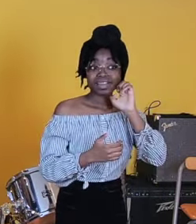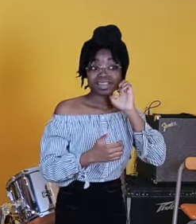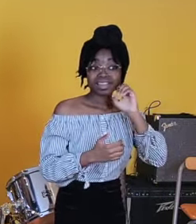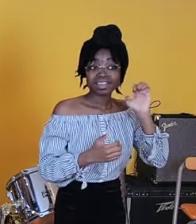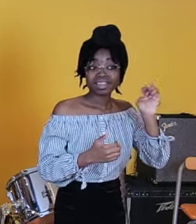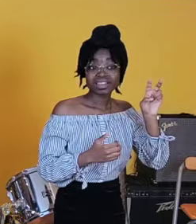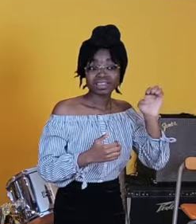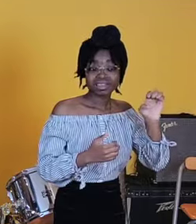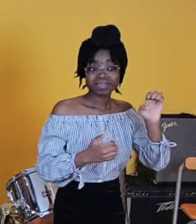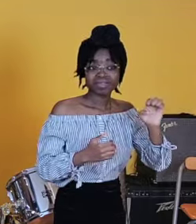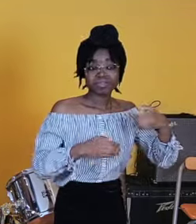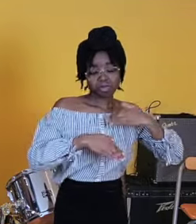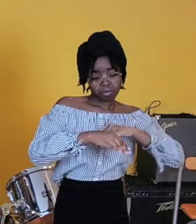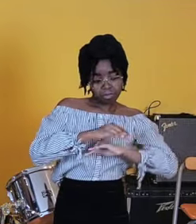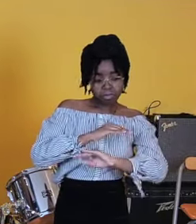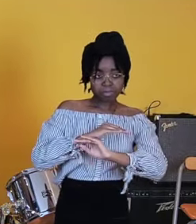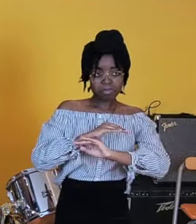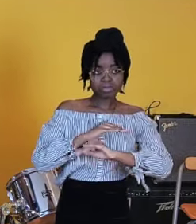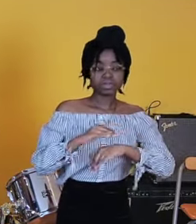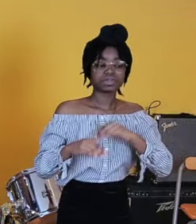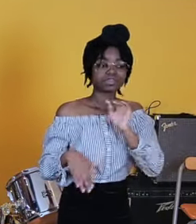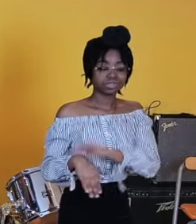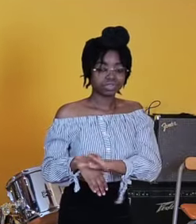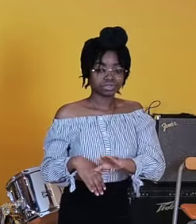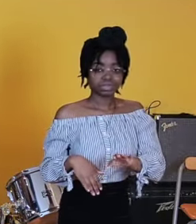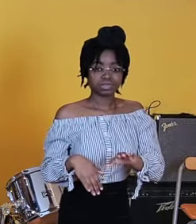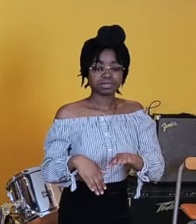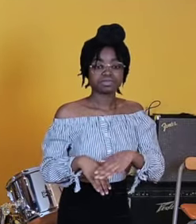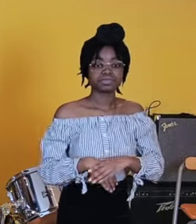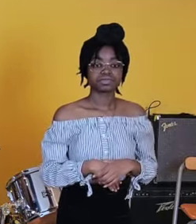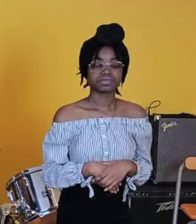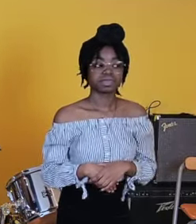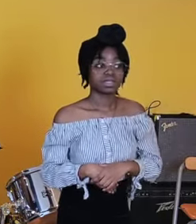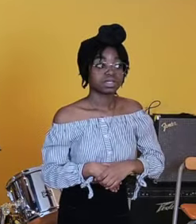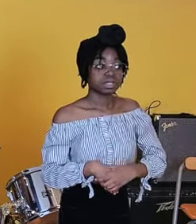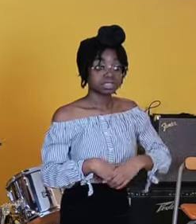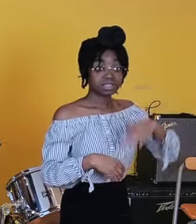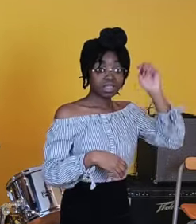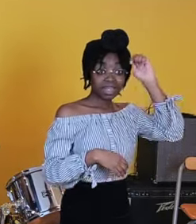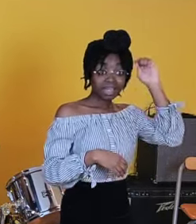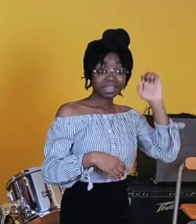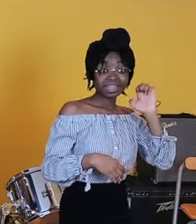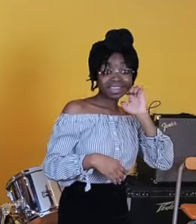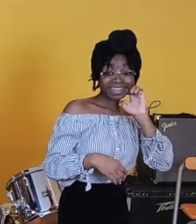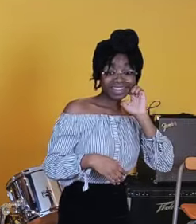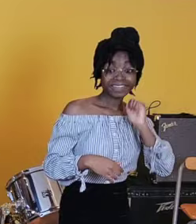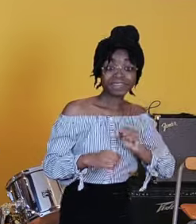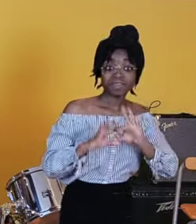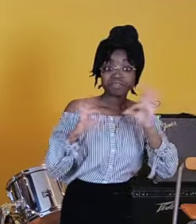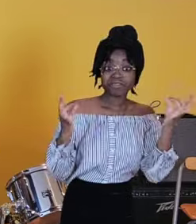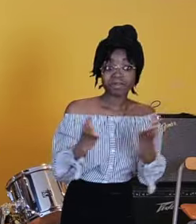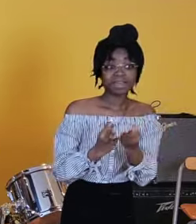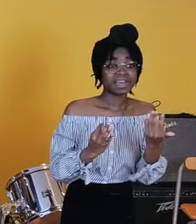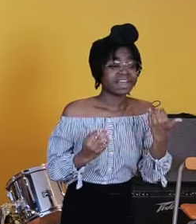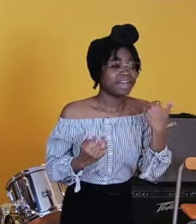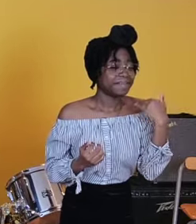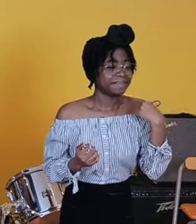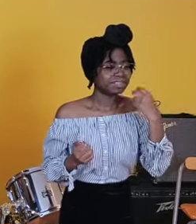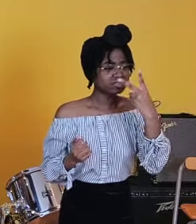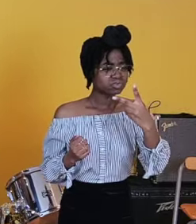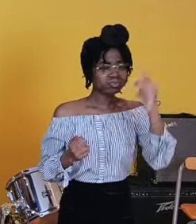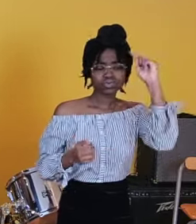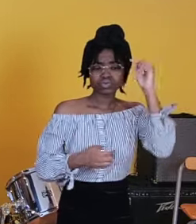know, Adam and Eve's family consisted of the two sons, Cain and Abel.